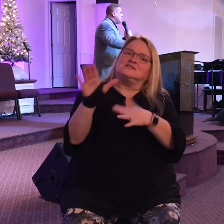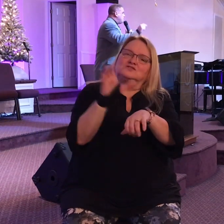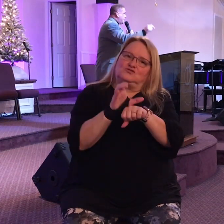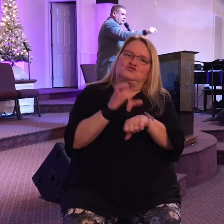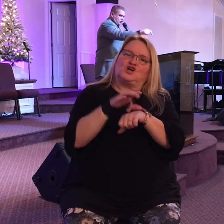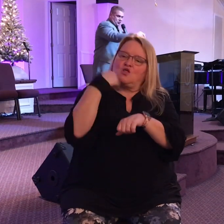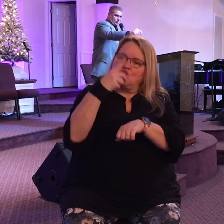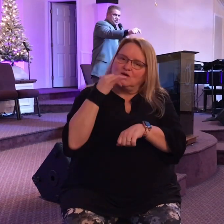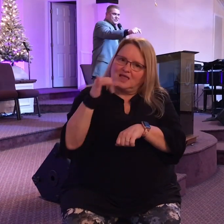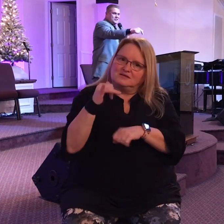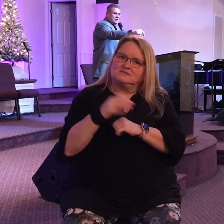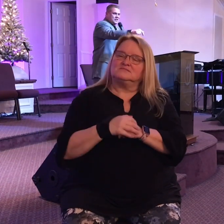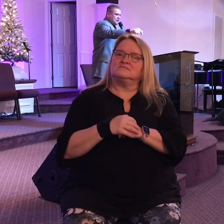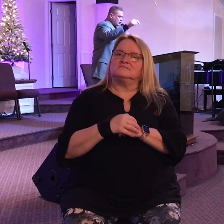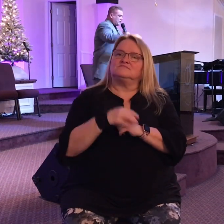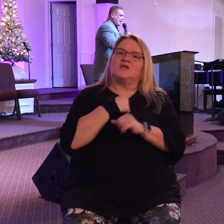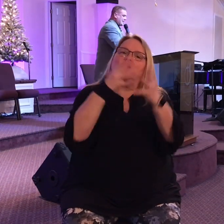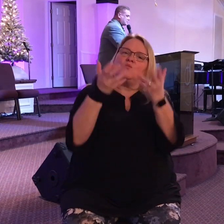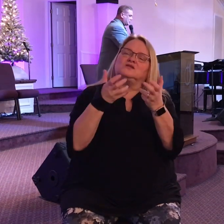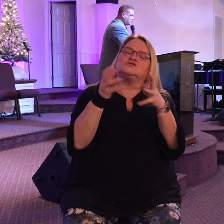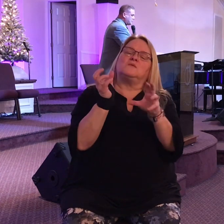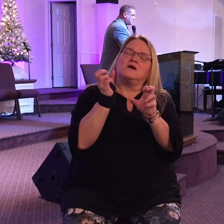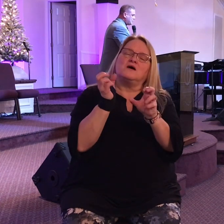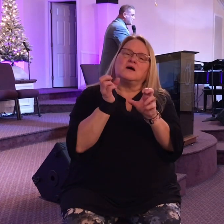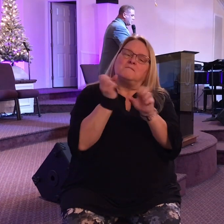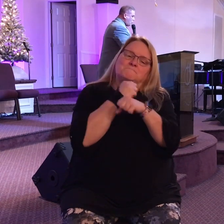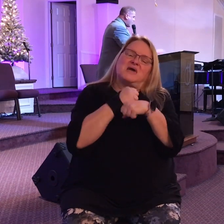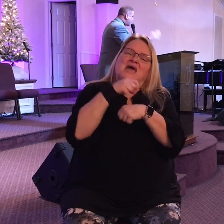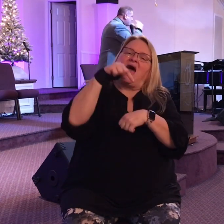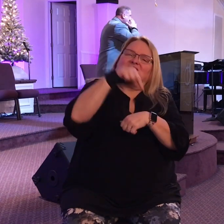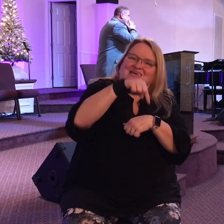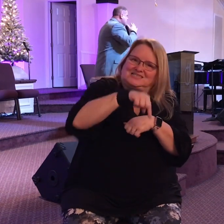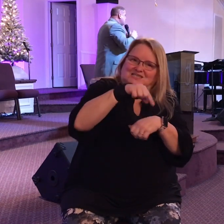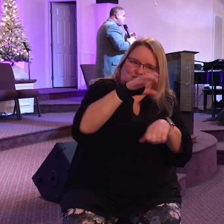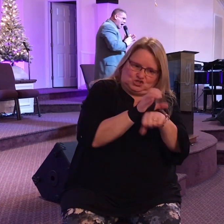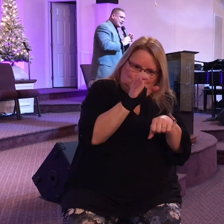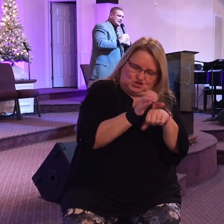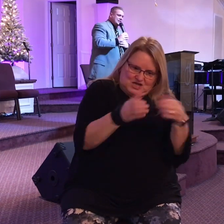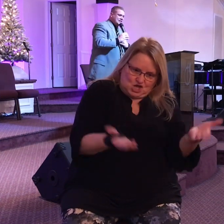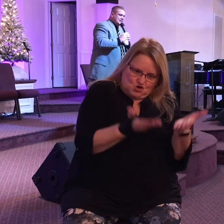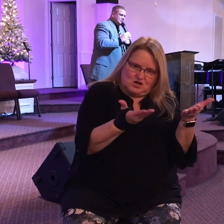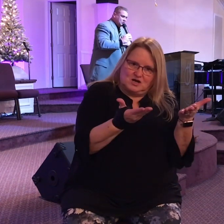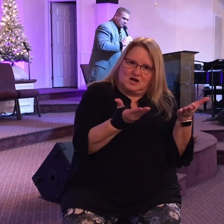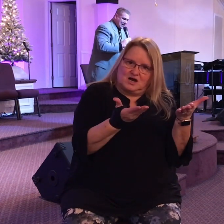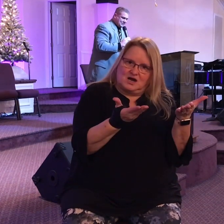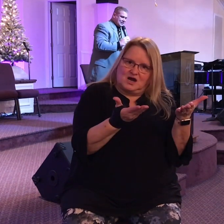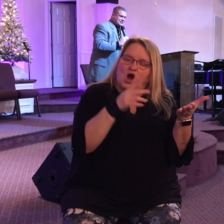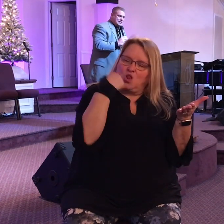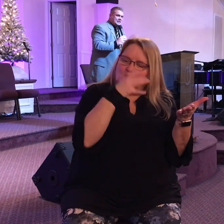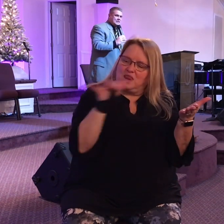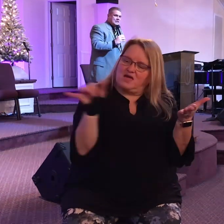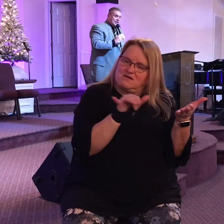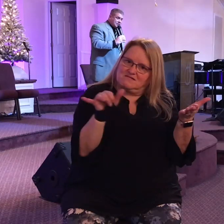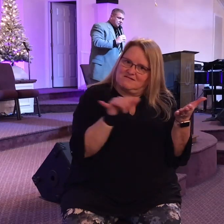can make this church look like that too. Amen. We have to get back to the